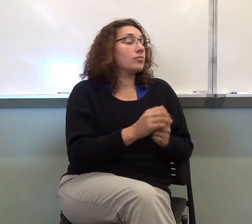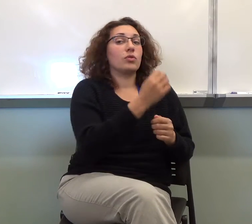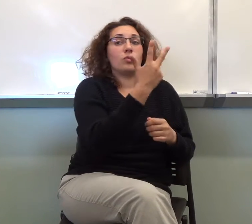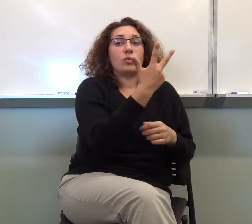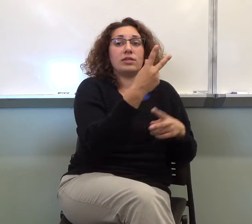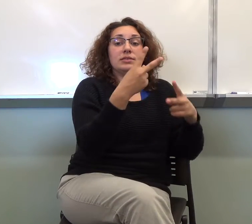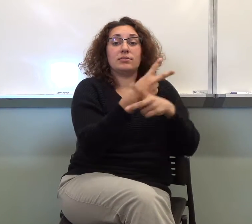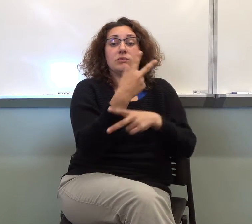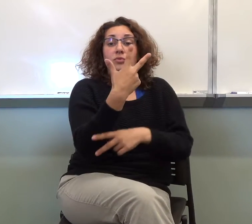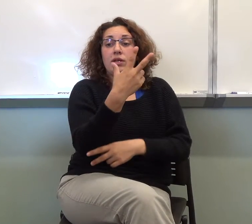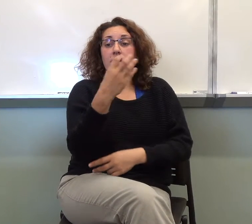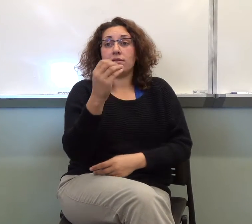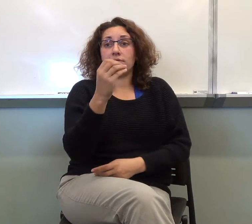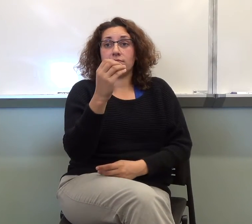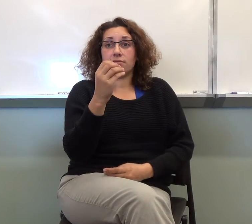going to be 9, 10.5.